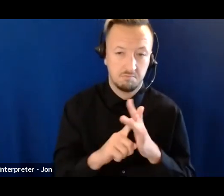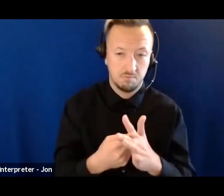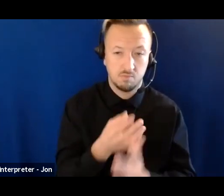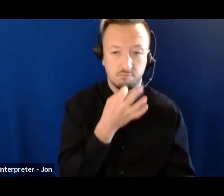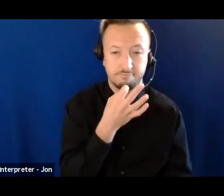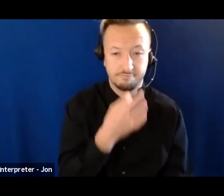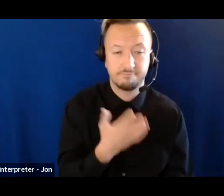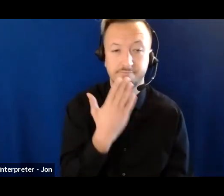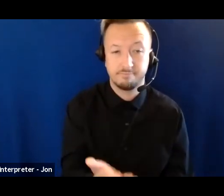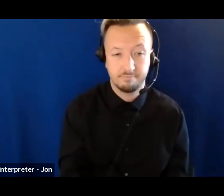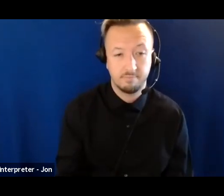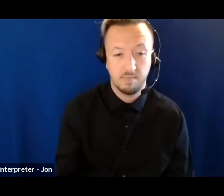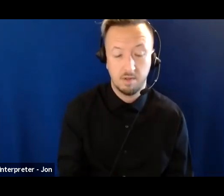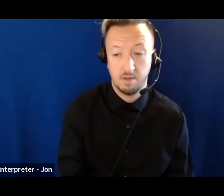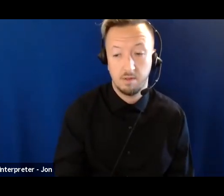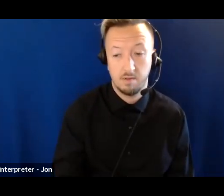Thank you.